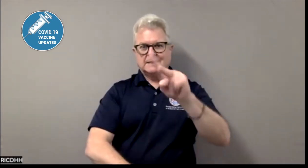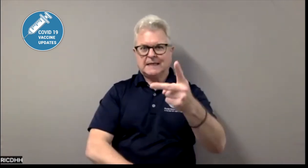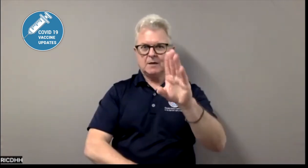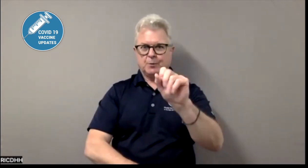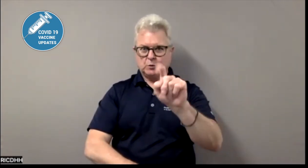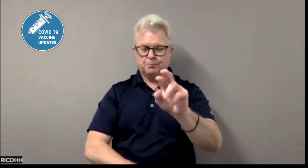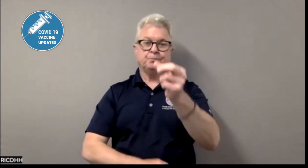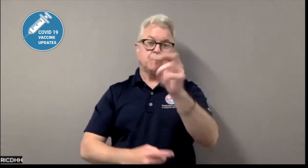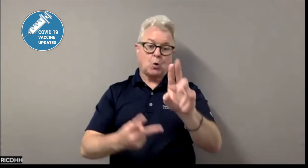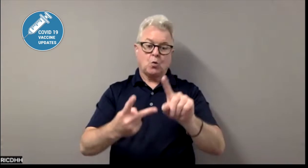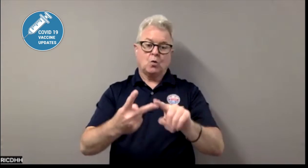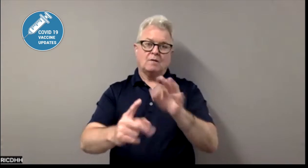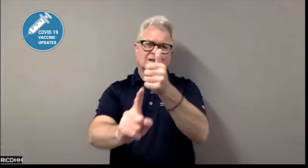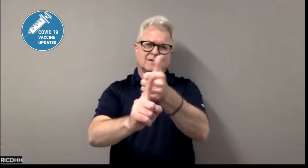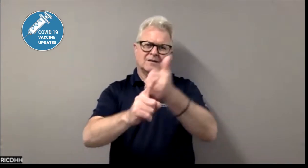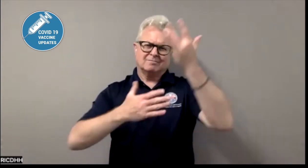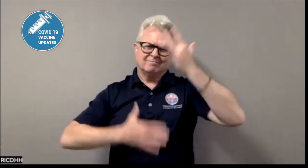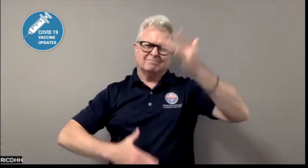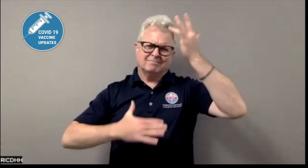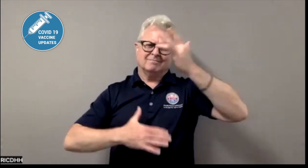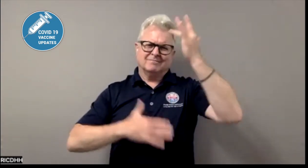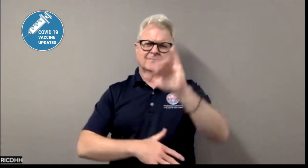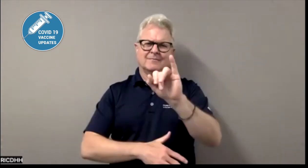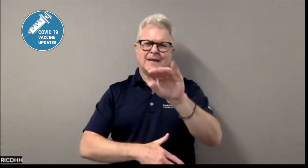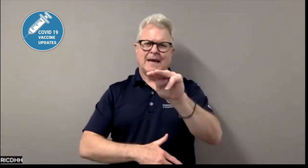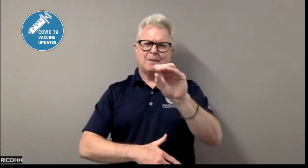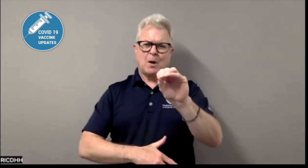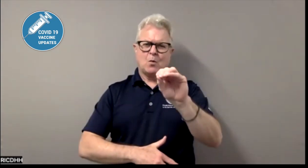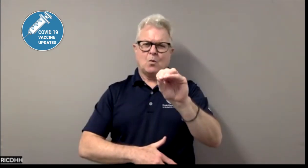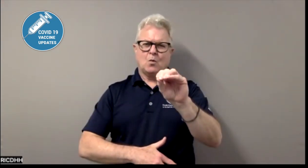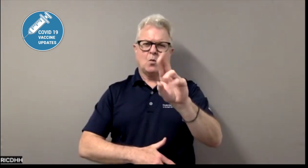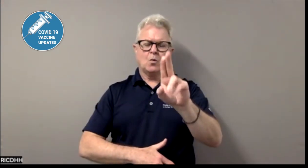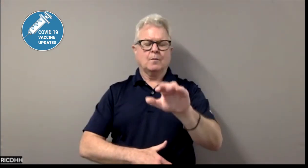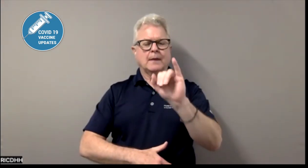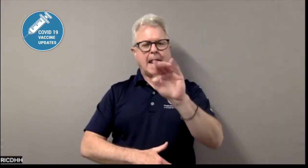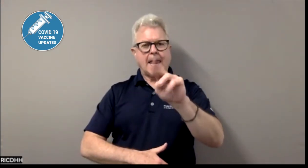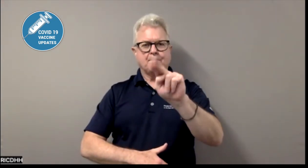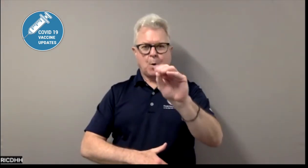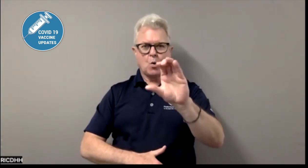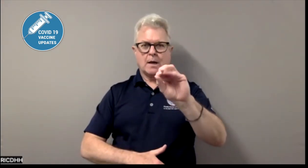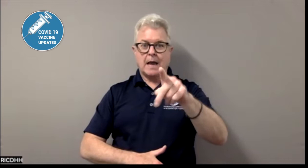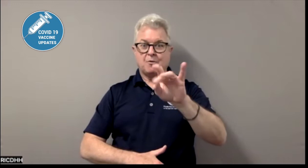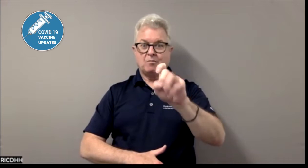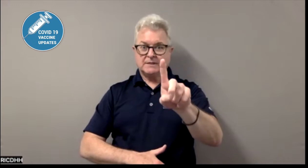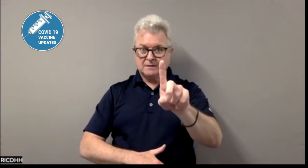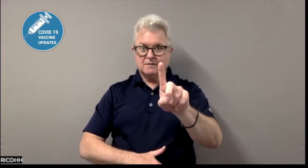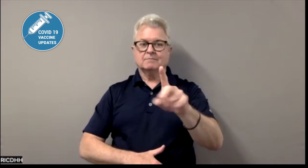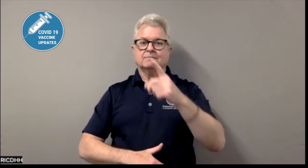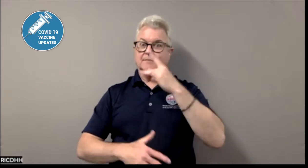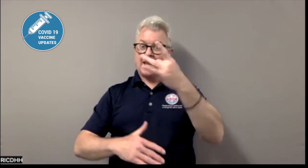65 and above to get that 4th booster or 4th shot, which is a booster, or if they have a compromised